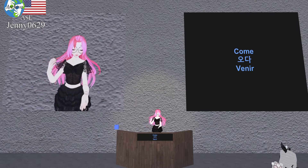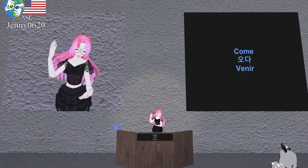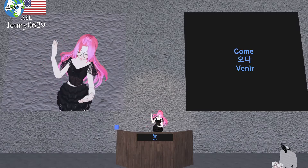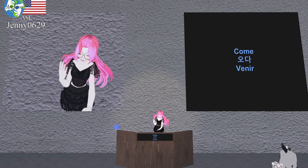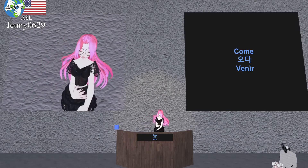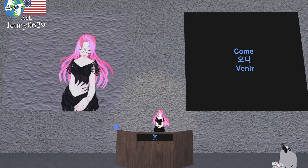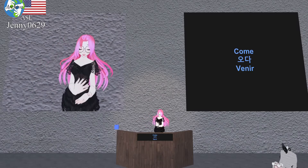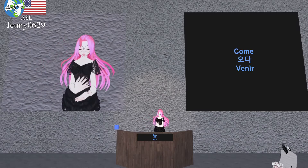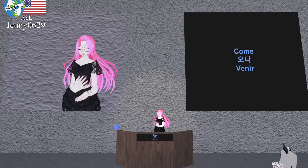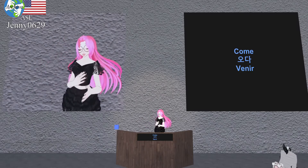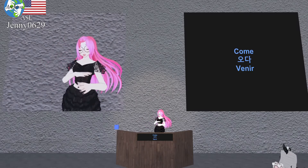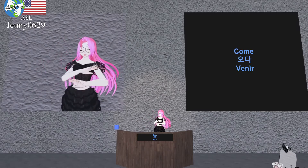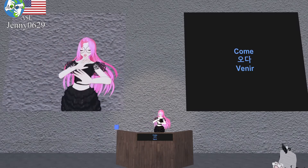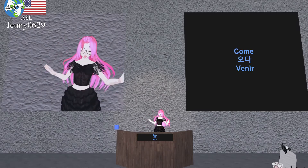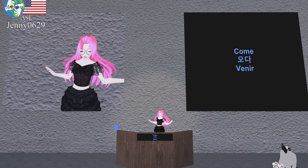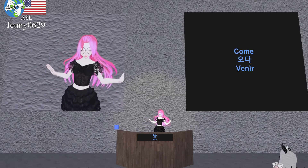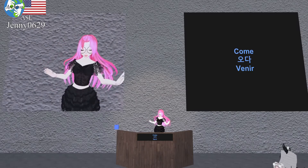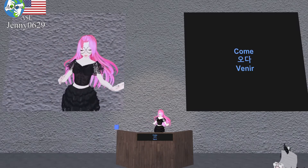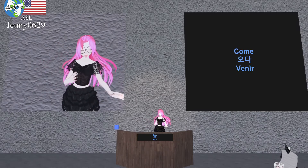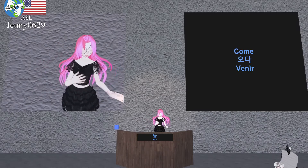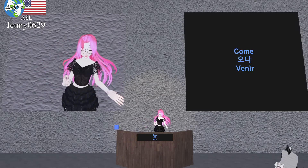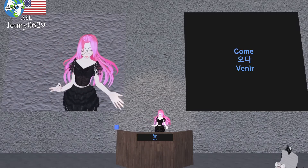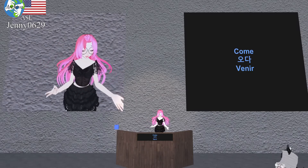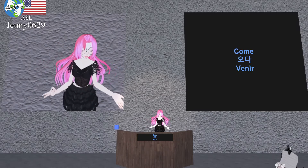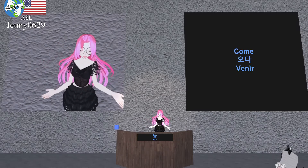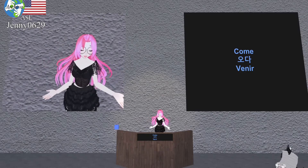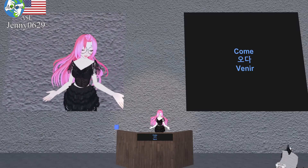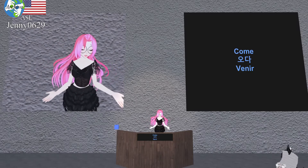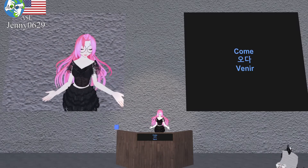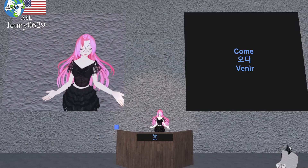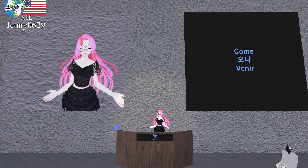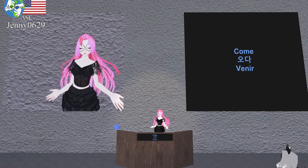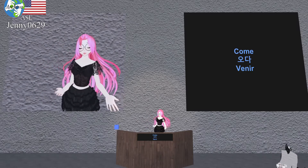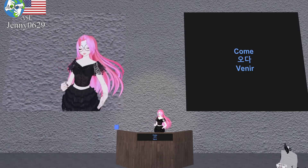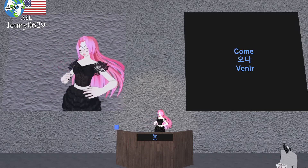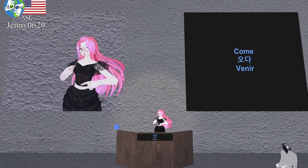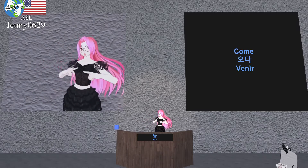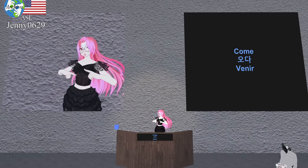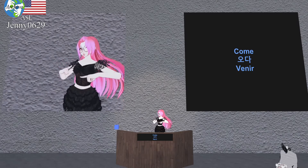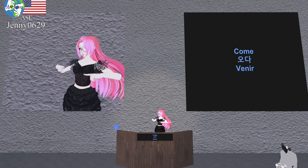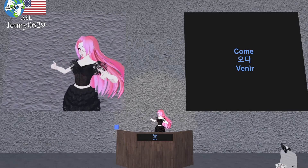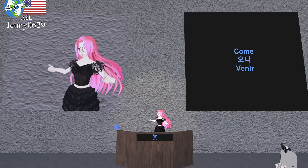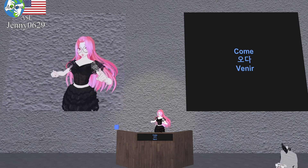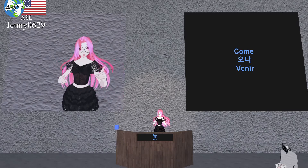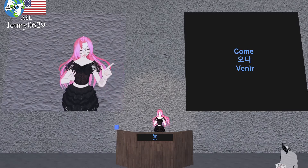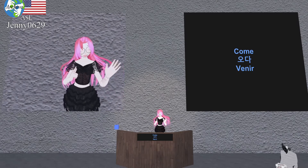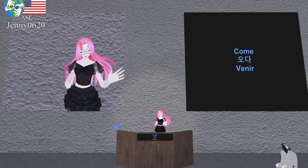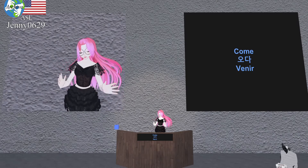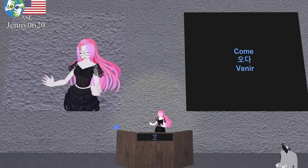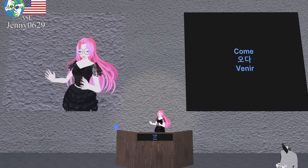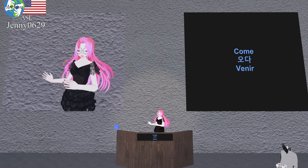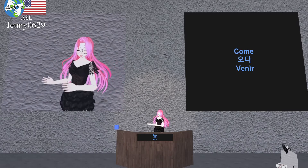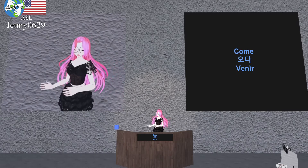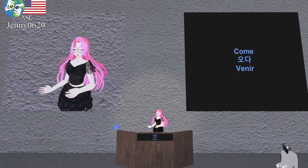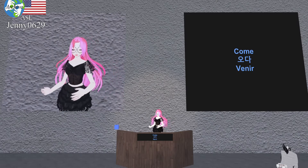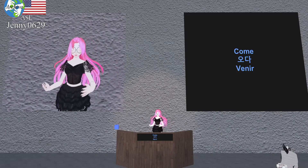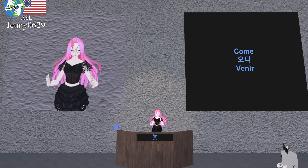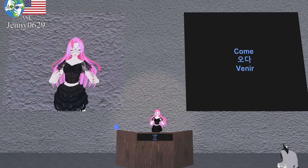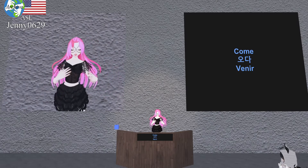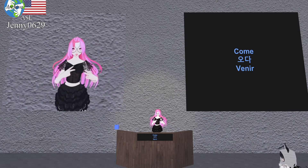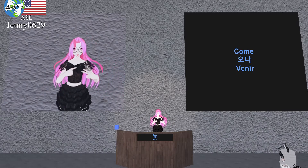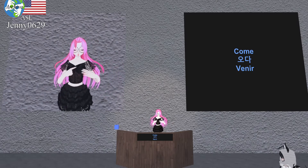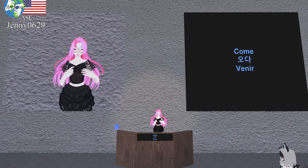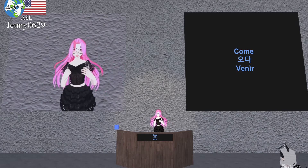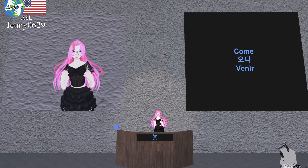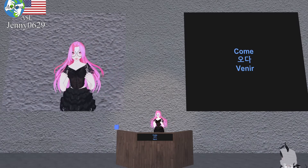areas, they even strictly prohibit at all, even hard of hearing people sometimes. So it's super different from every single